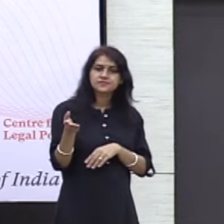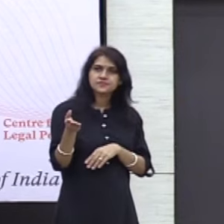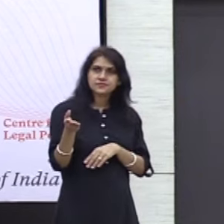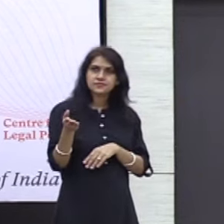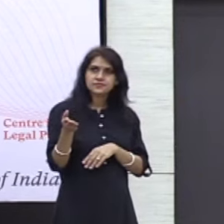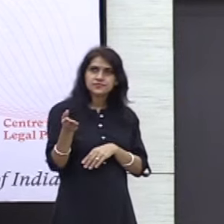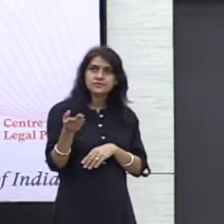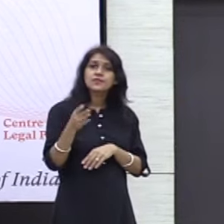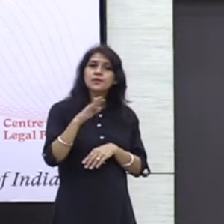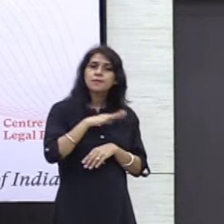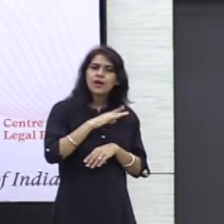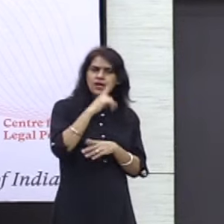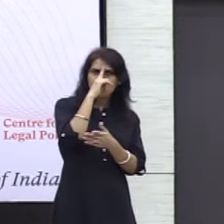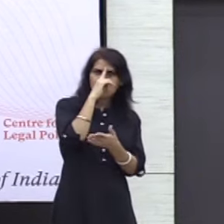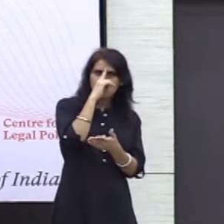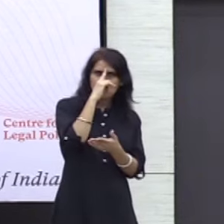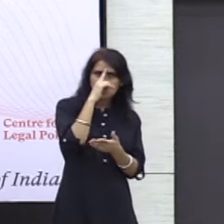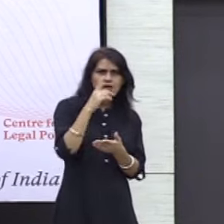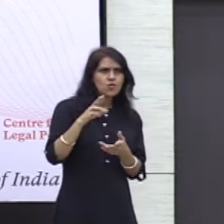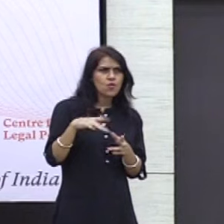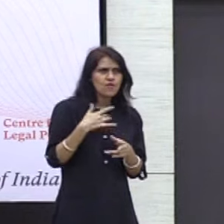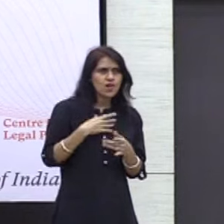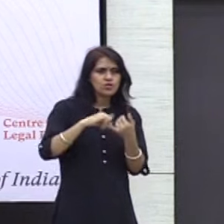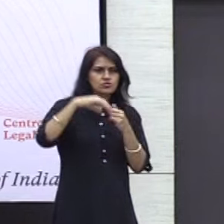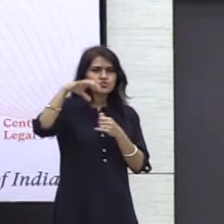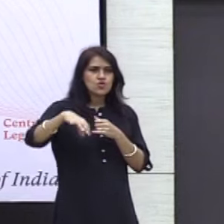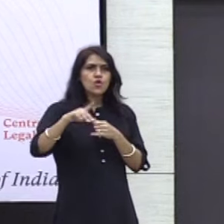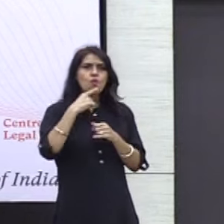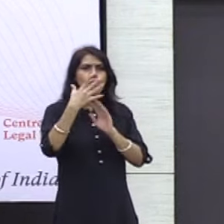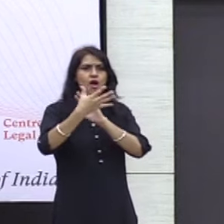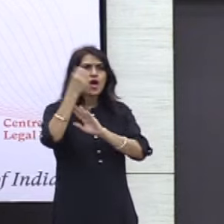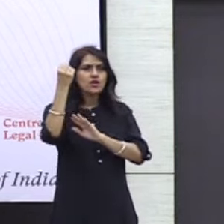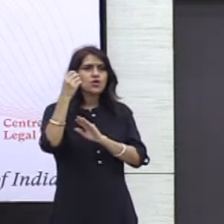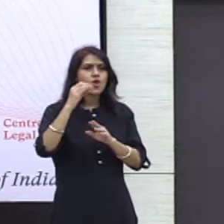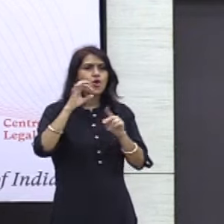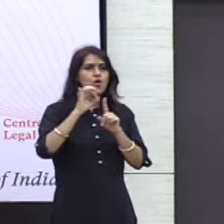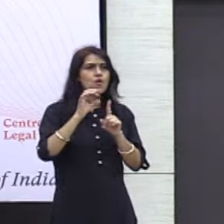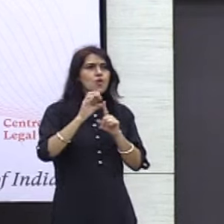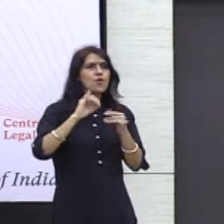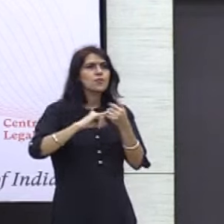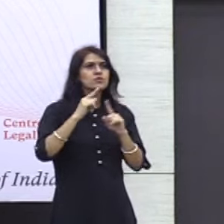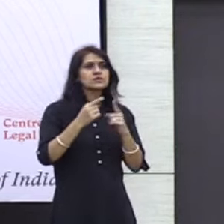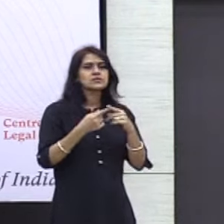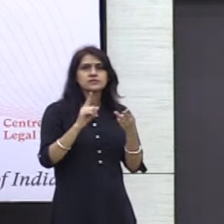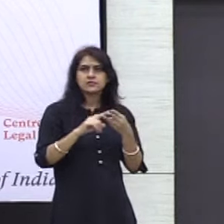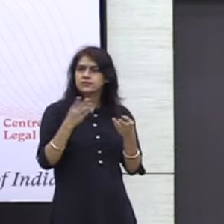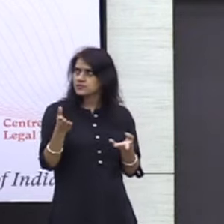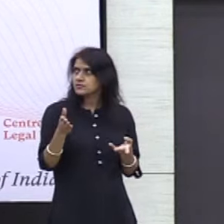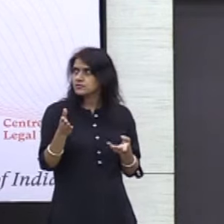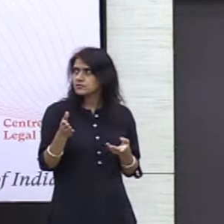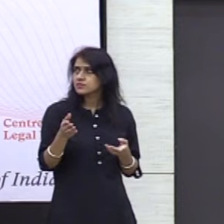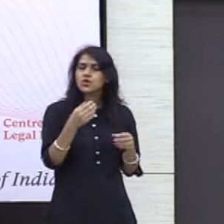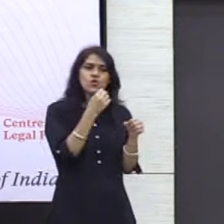Maharashtra, let's assume, as a state which is ruled by the opposition, the government at the center